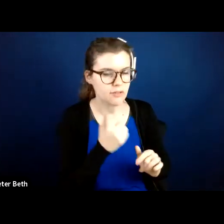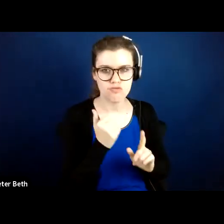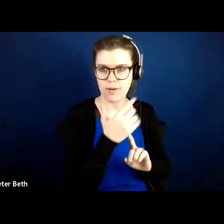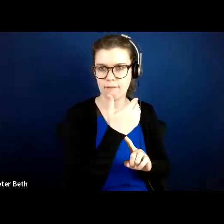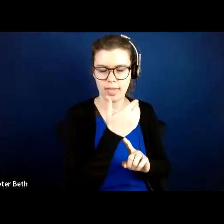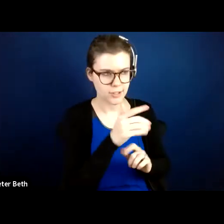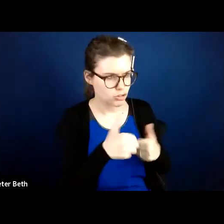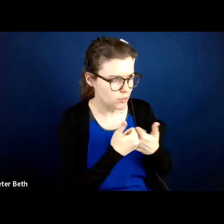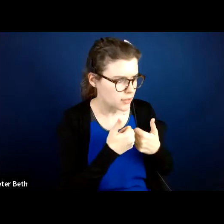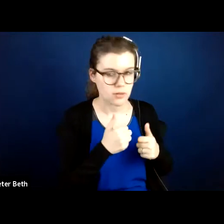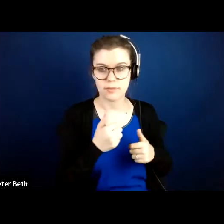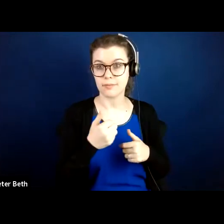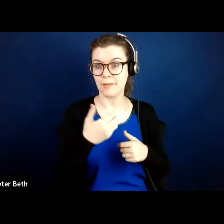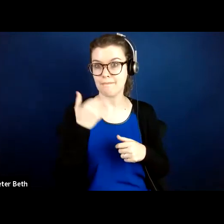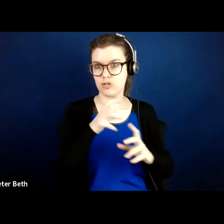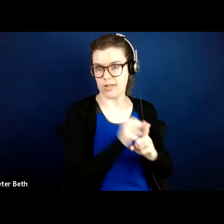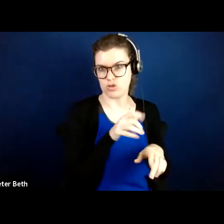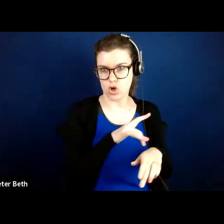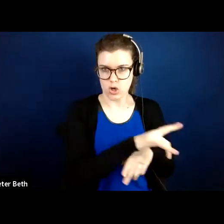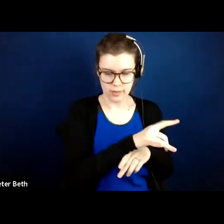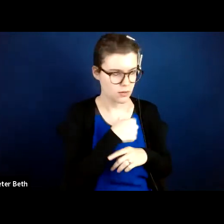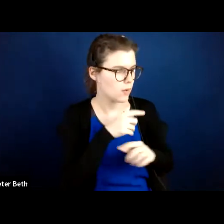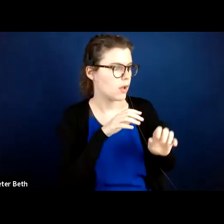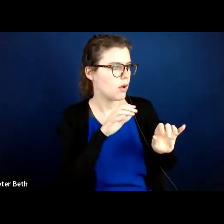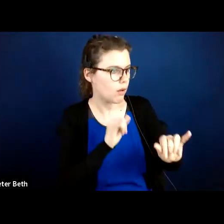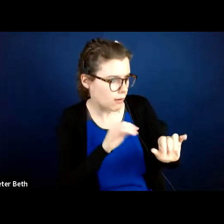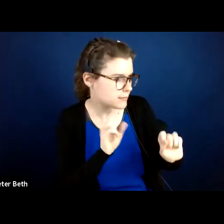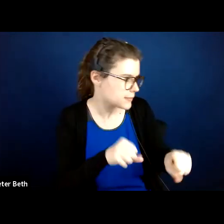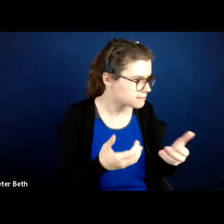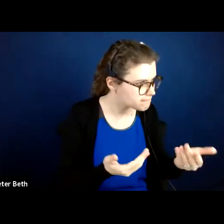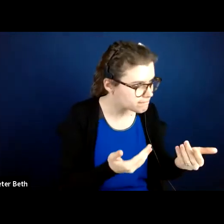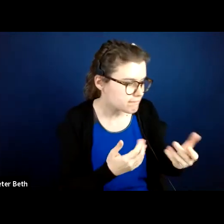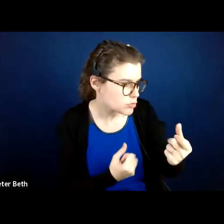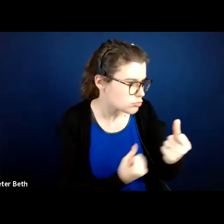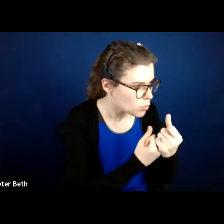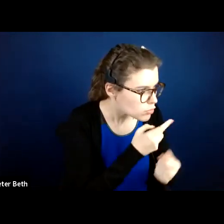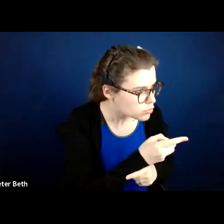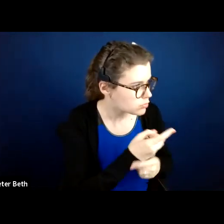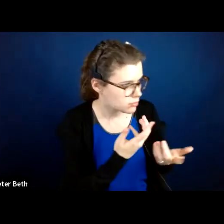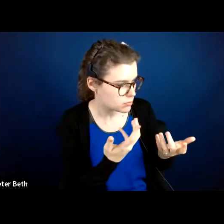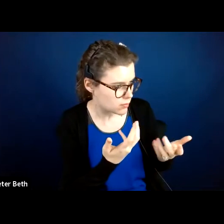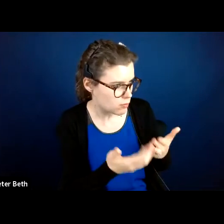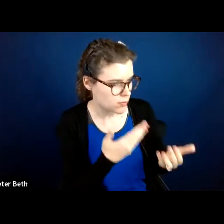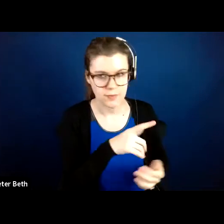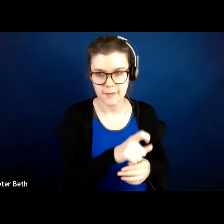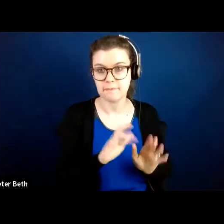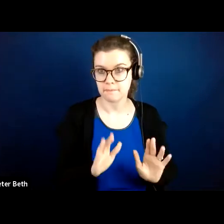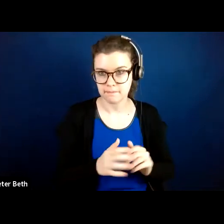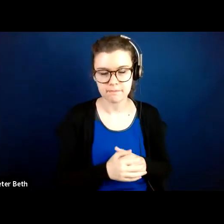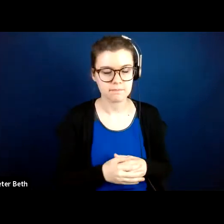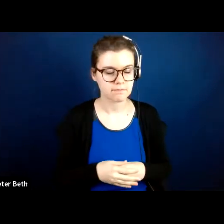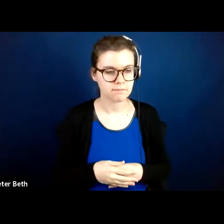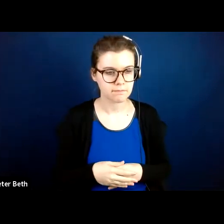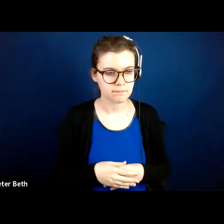challenges super early on so that we can be proactive about addressing those, getting those taken care of. It's